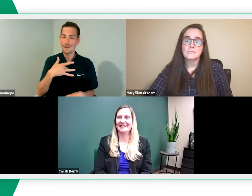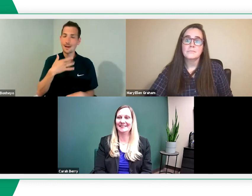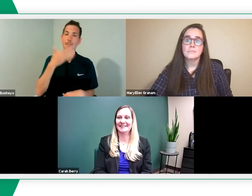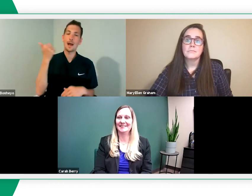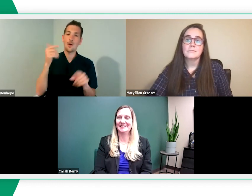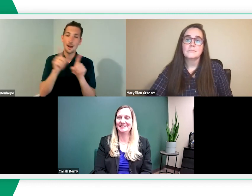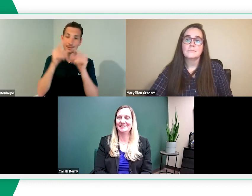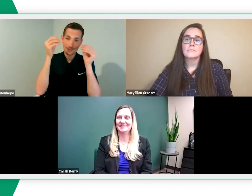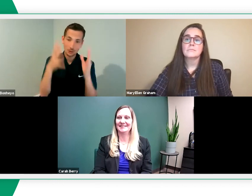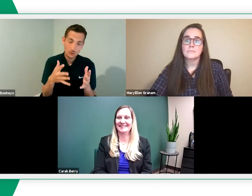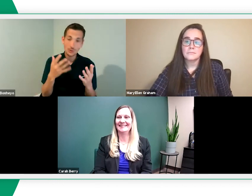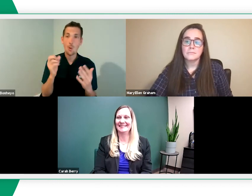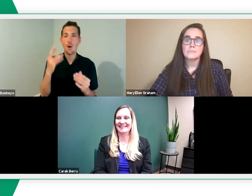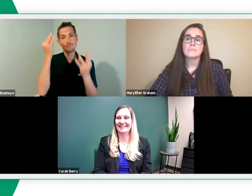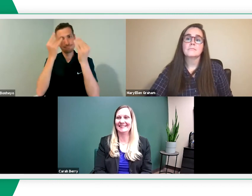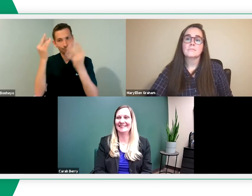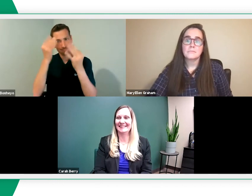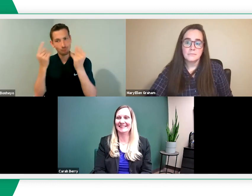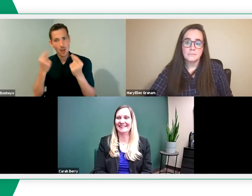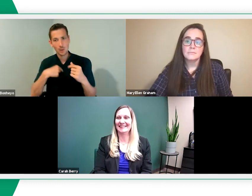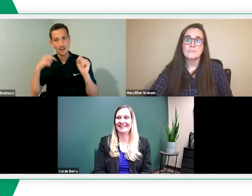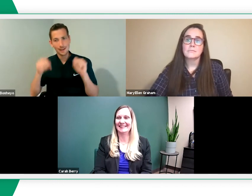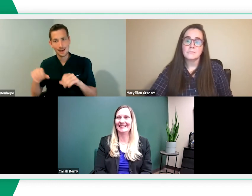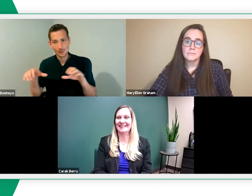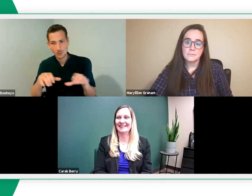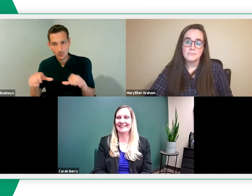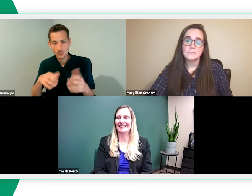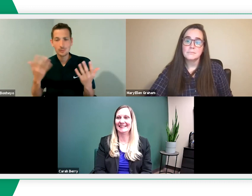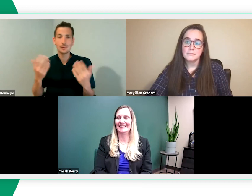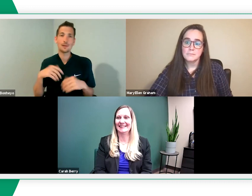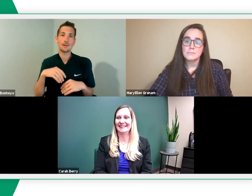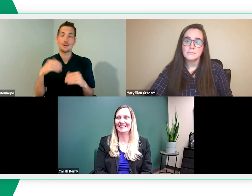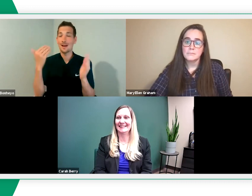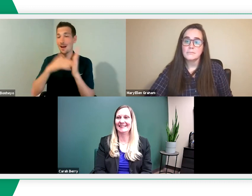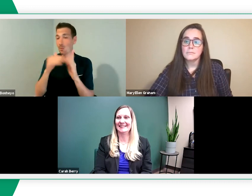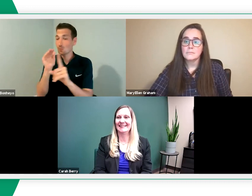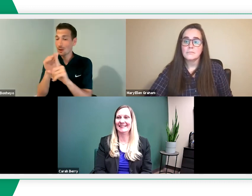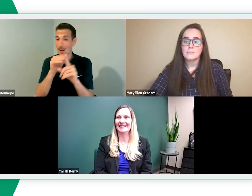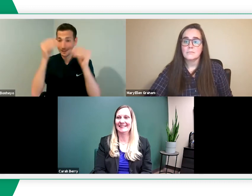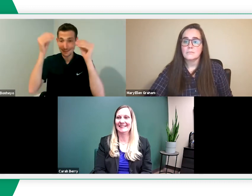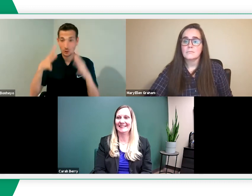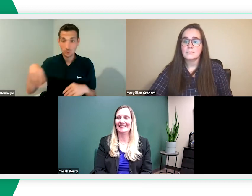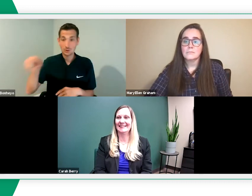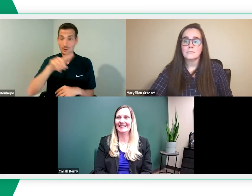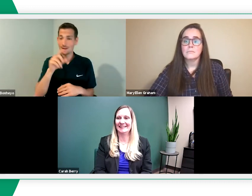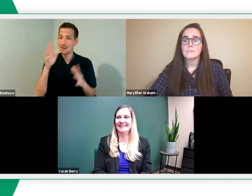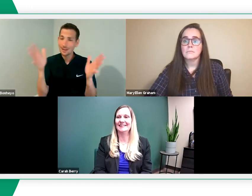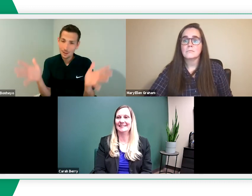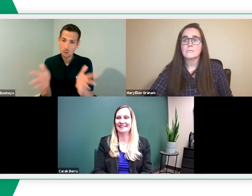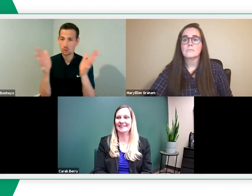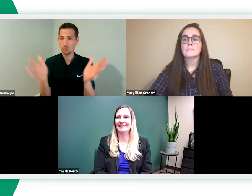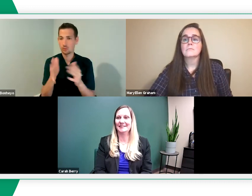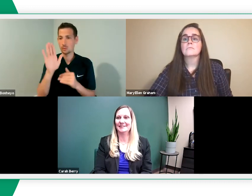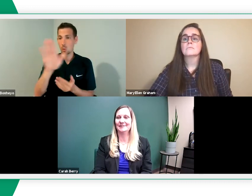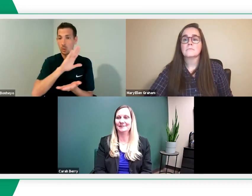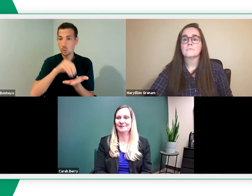your advice really made all of us feel better as teachers and gave us things to think about what we can do. Again, I want to